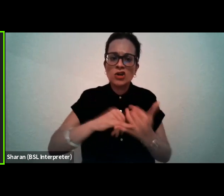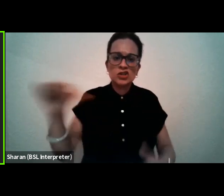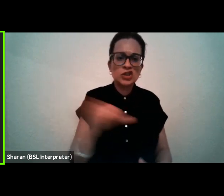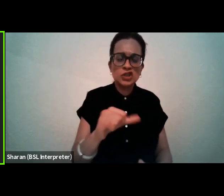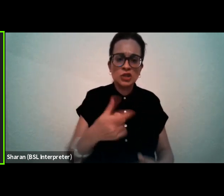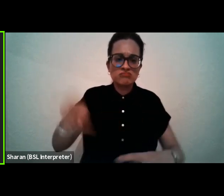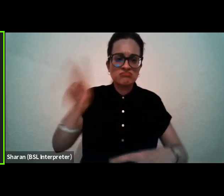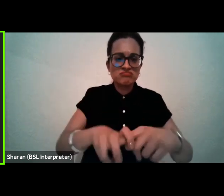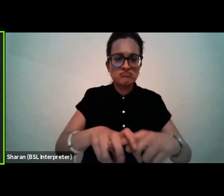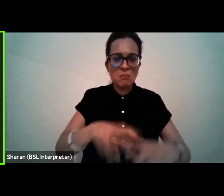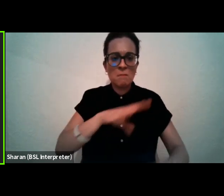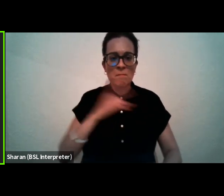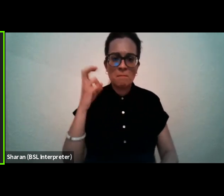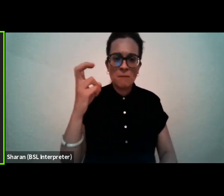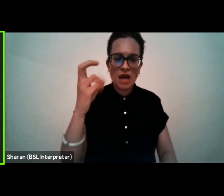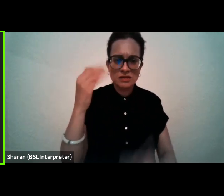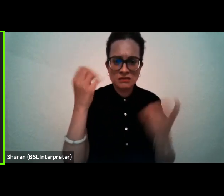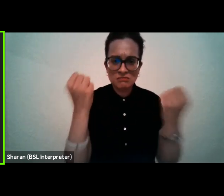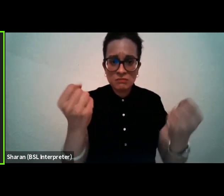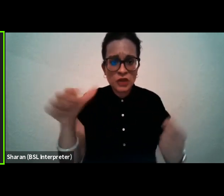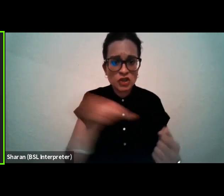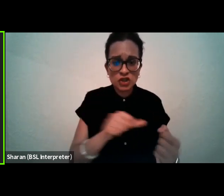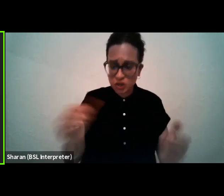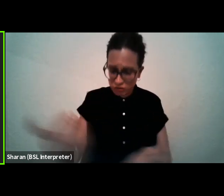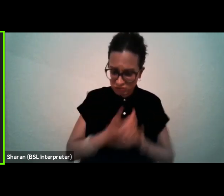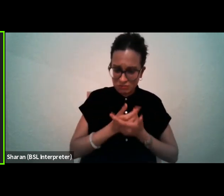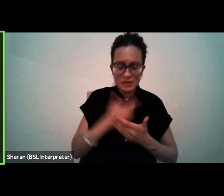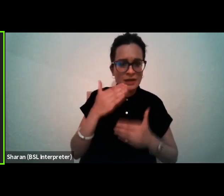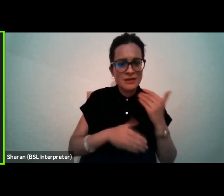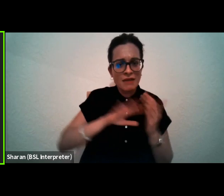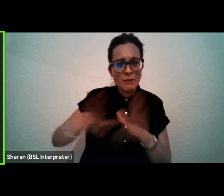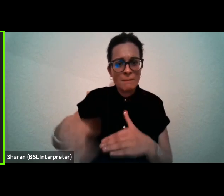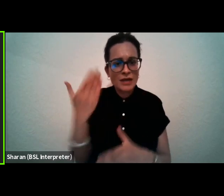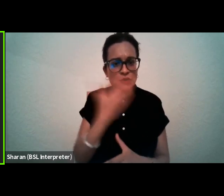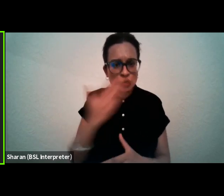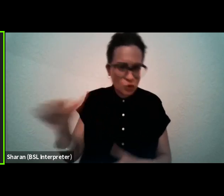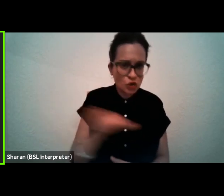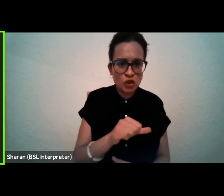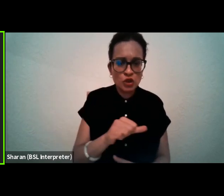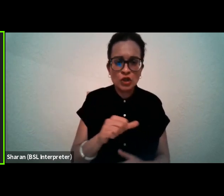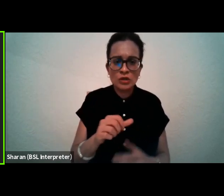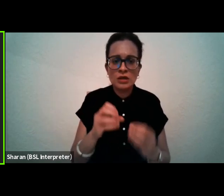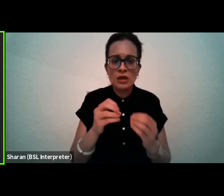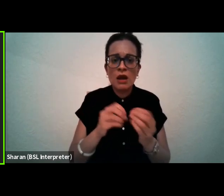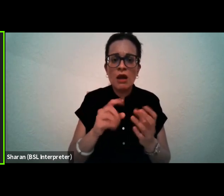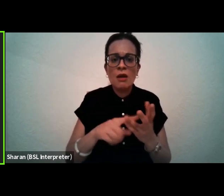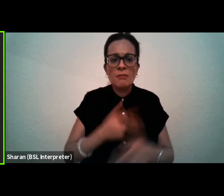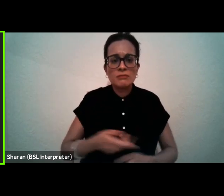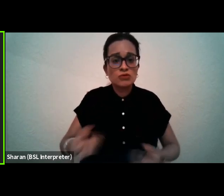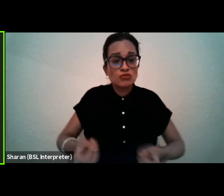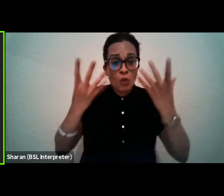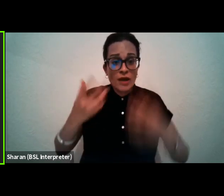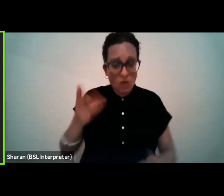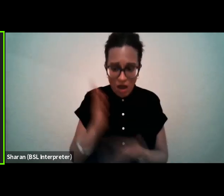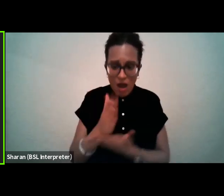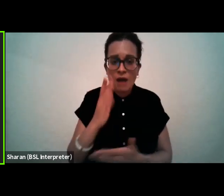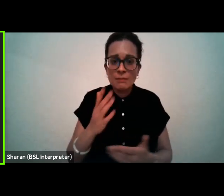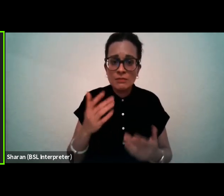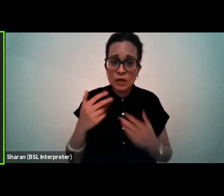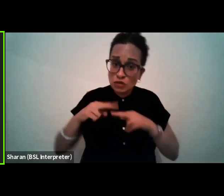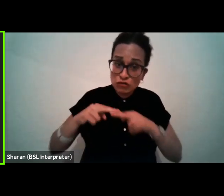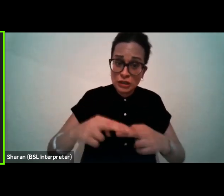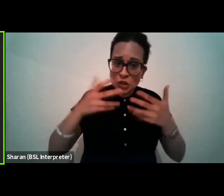to school unless we know it's safe. We've had to do this before in the past. There was a boycott in Bristol. This is a tradition amongst Black communities when